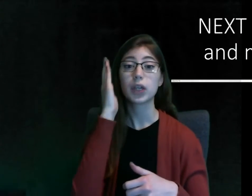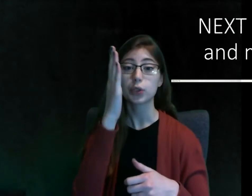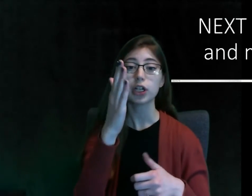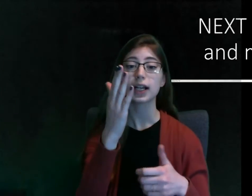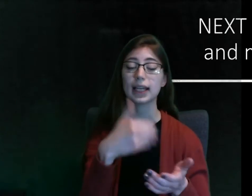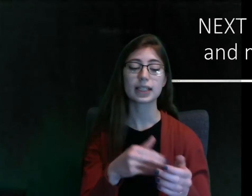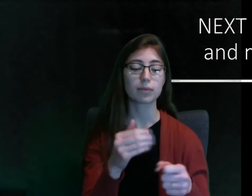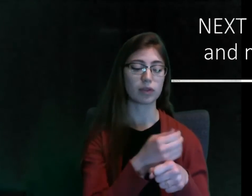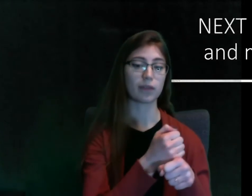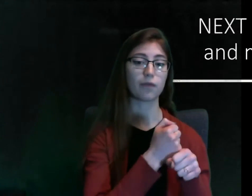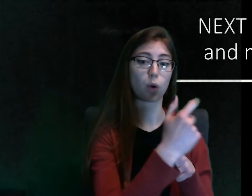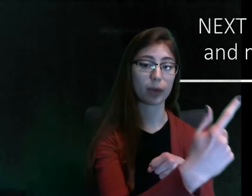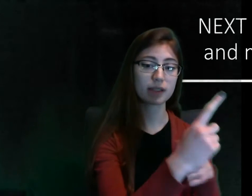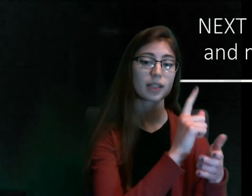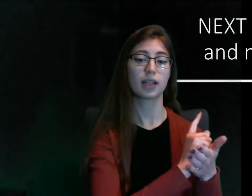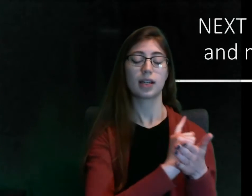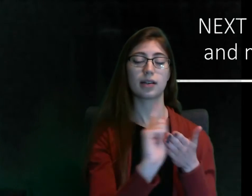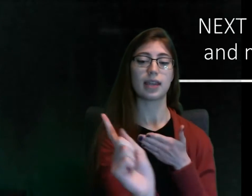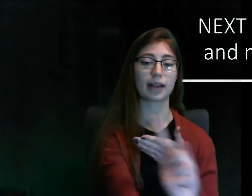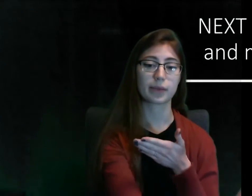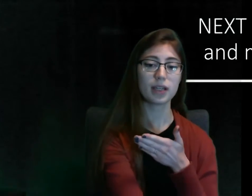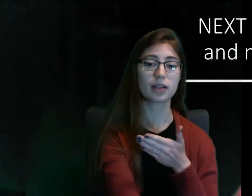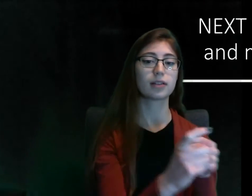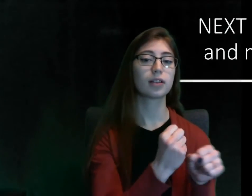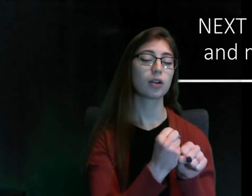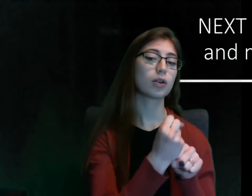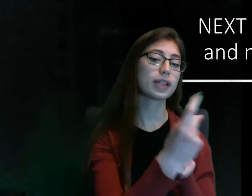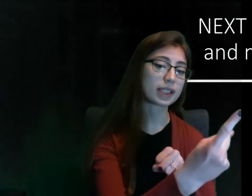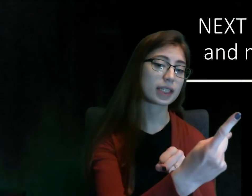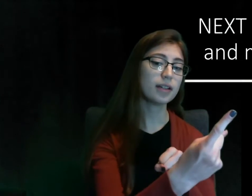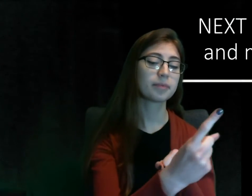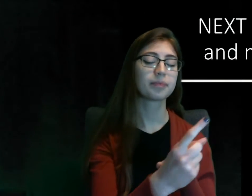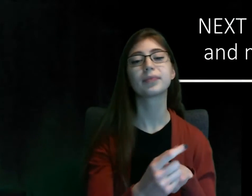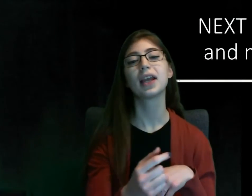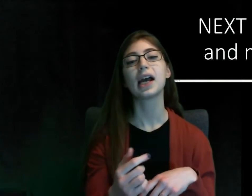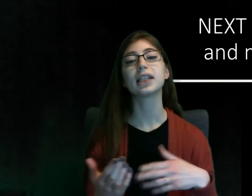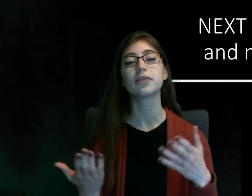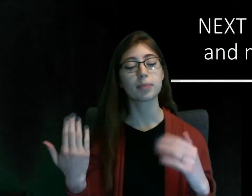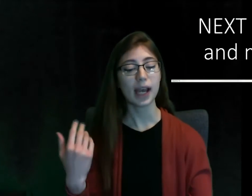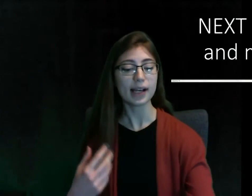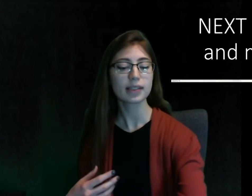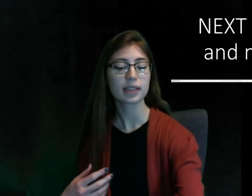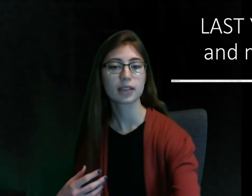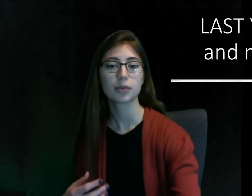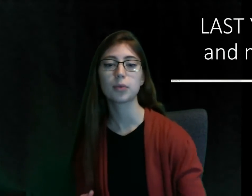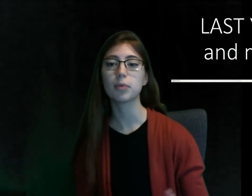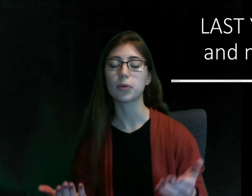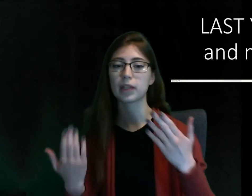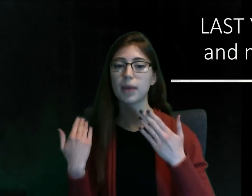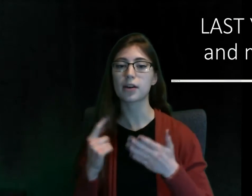future, again, it's moving forwards, next week, next year. And then for the past, we'll be moving